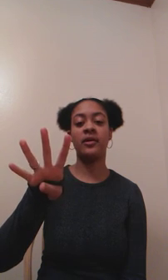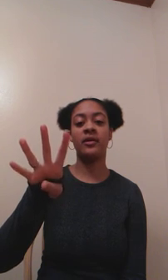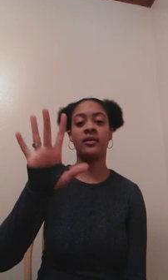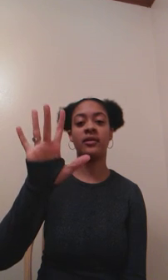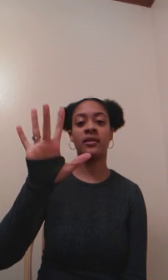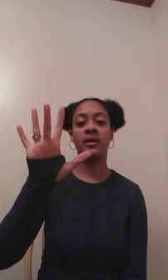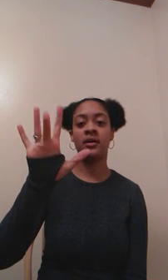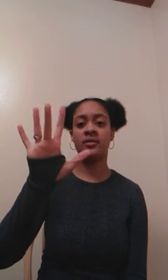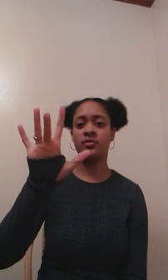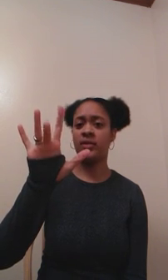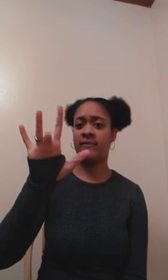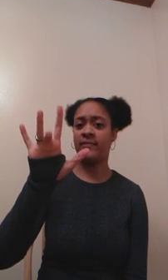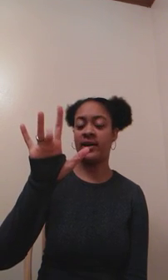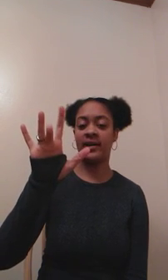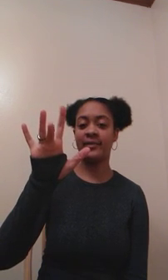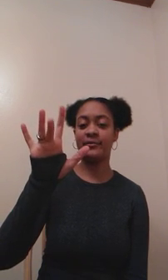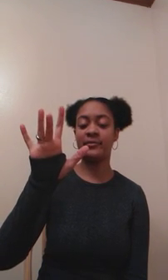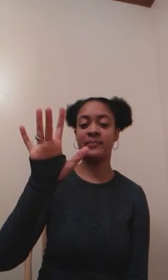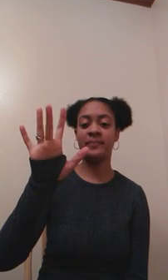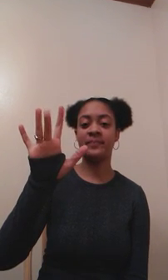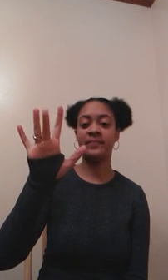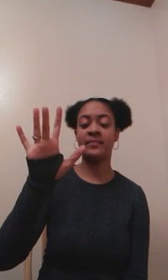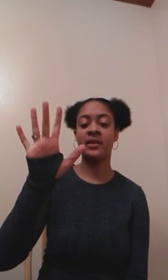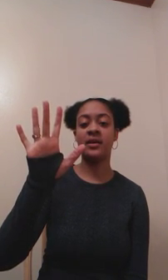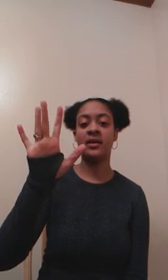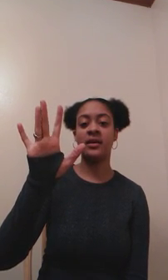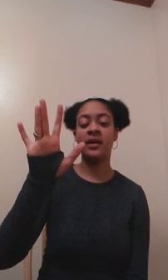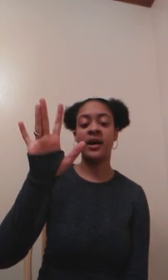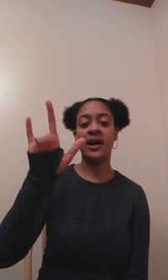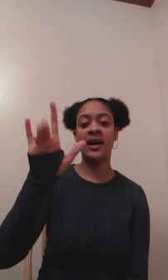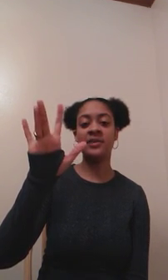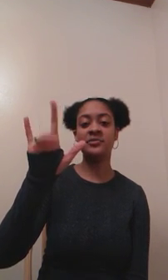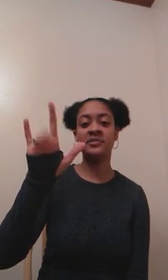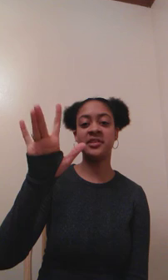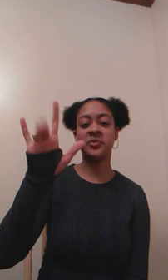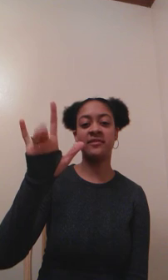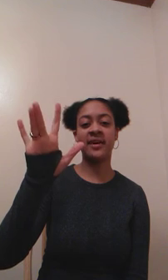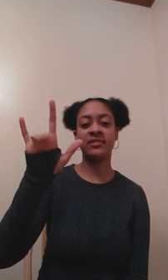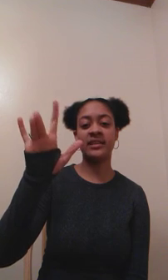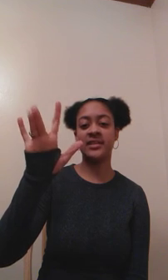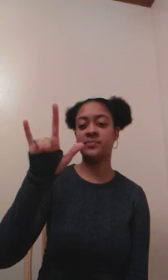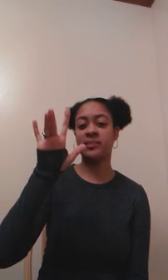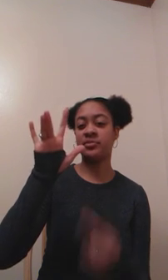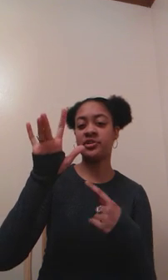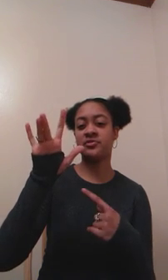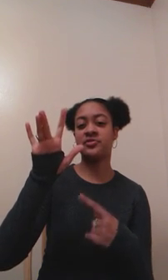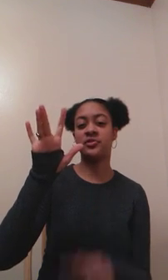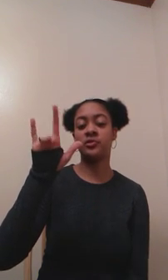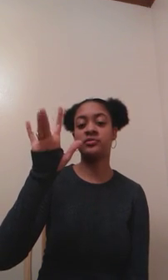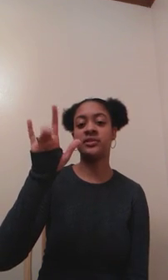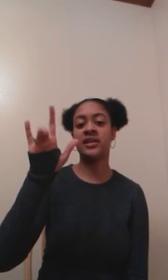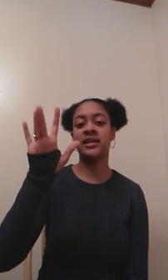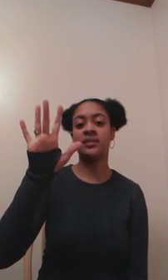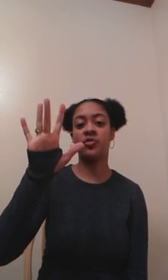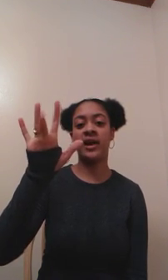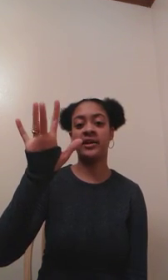24, 25. I used to see 25 like this, but I'm pretty sure this is an older sign, and the more accurate